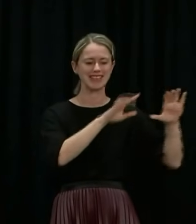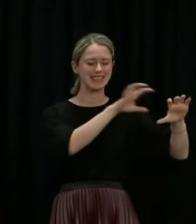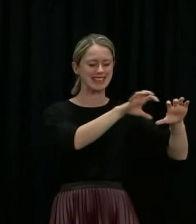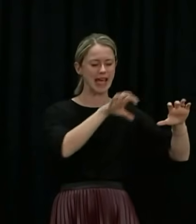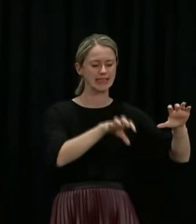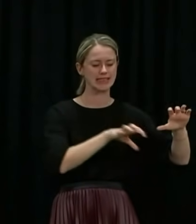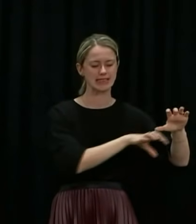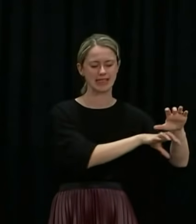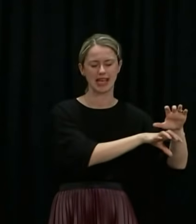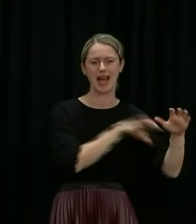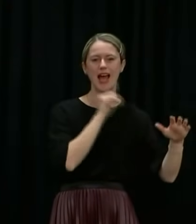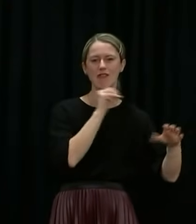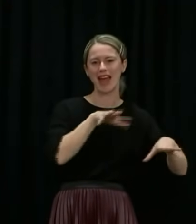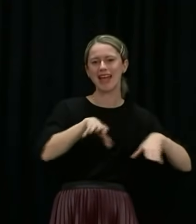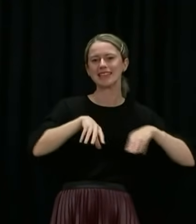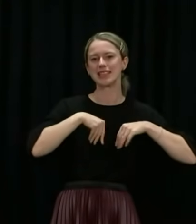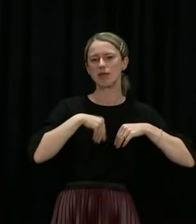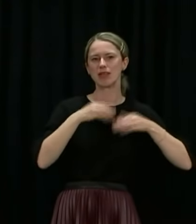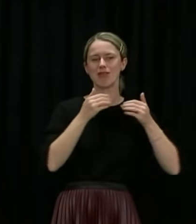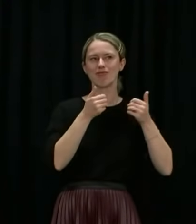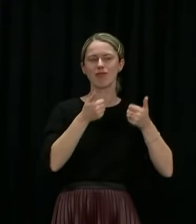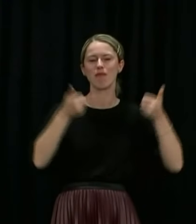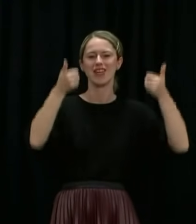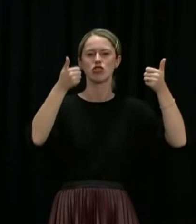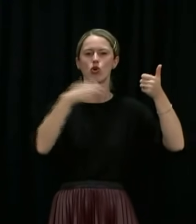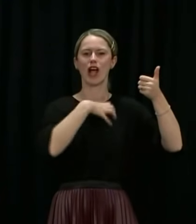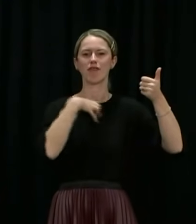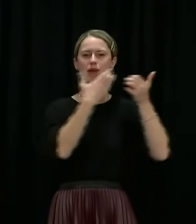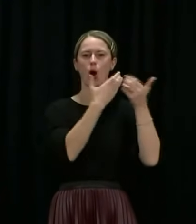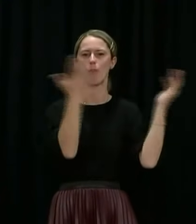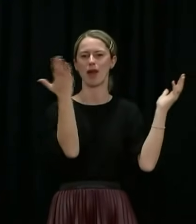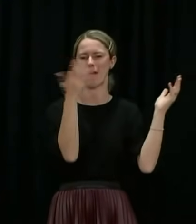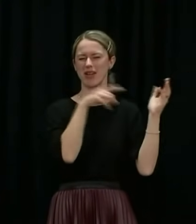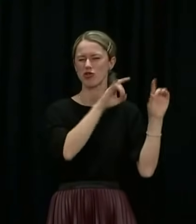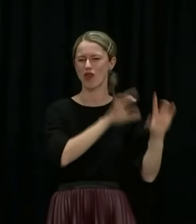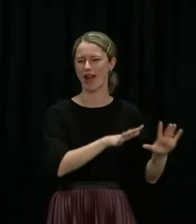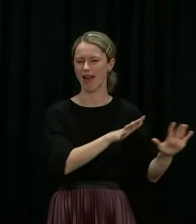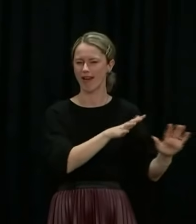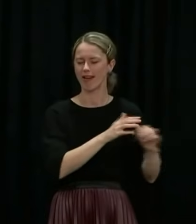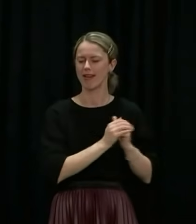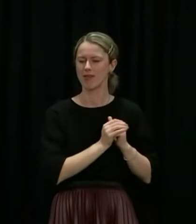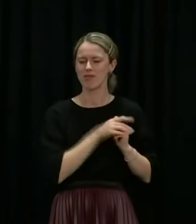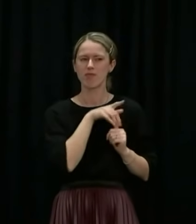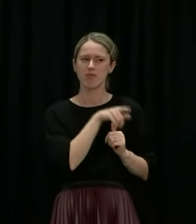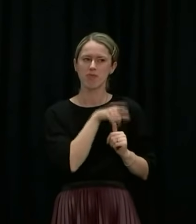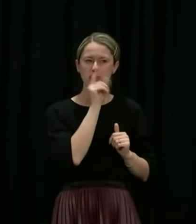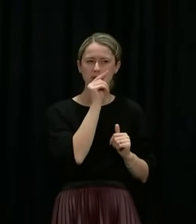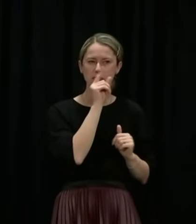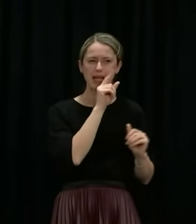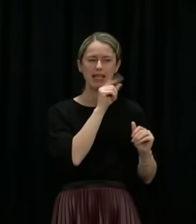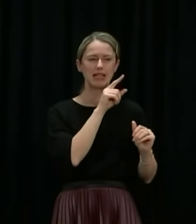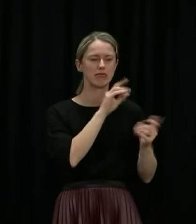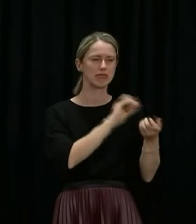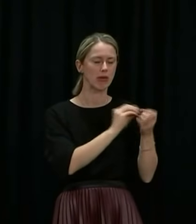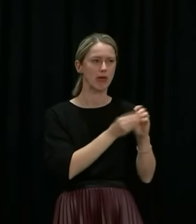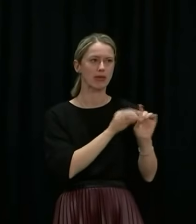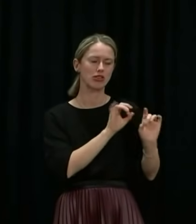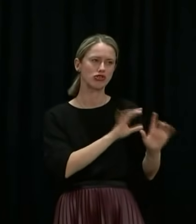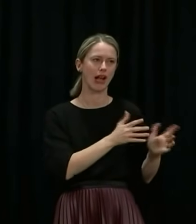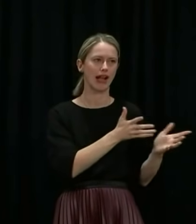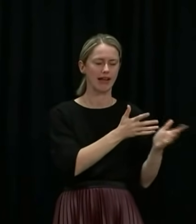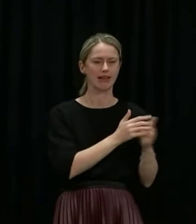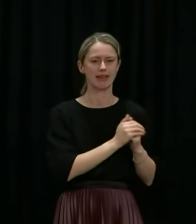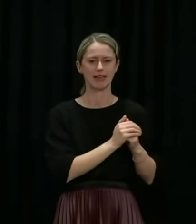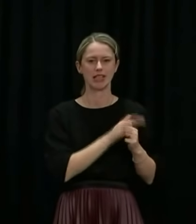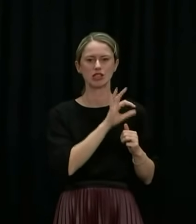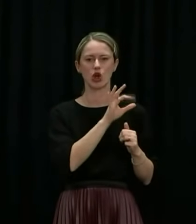federal government's reopening strategy is going to be, and we've seen previously that can create some internal tension within Australia, and so it's